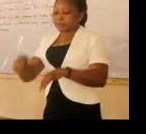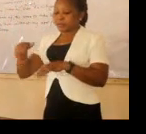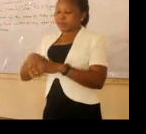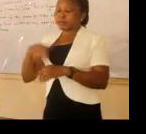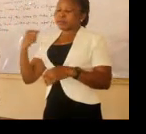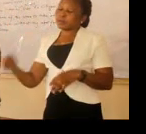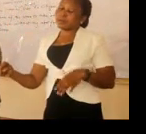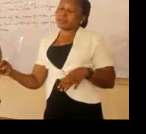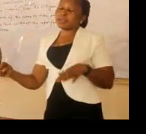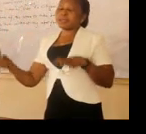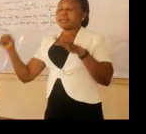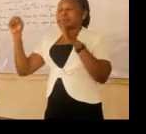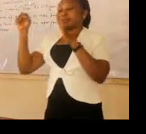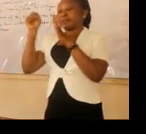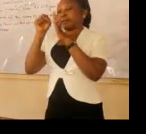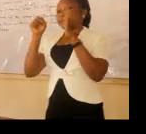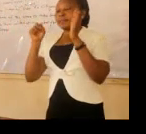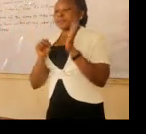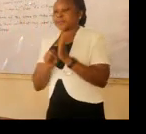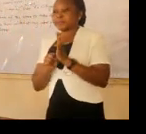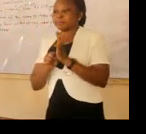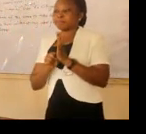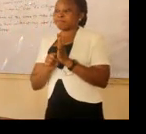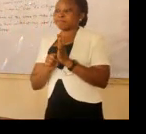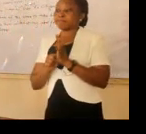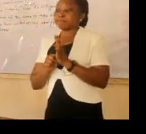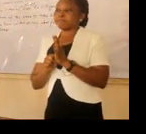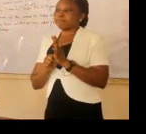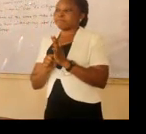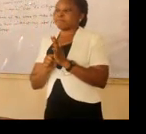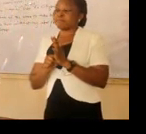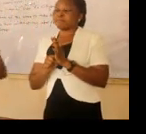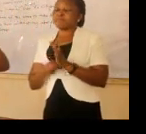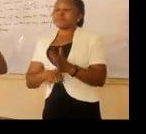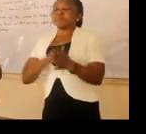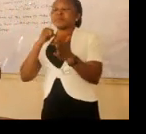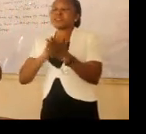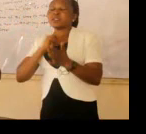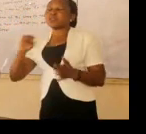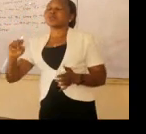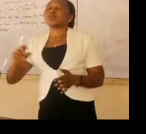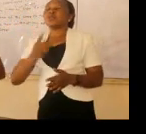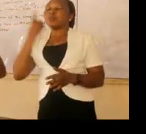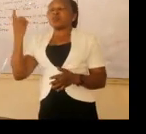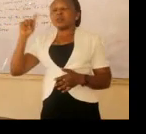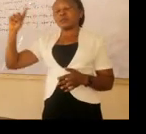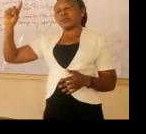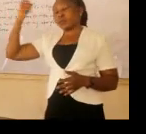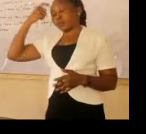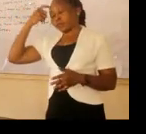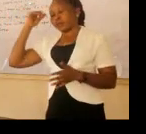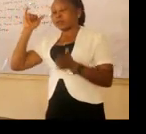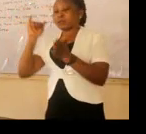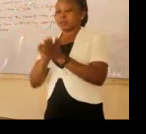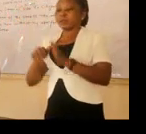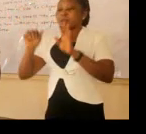state remains permanent, sovereignty is also what? Permanent. It is only governments that can what?